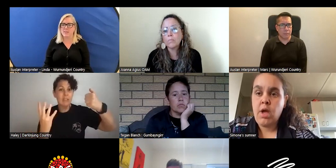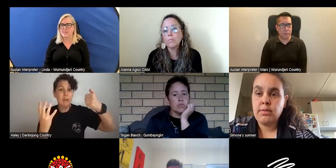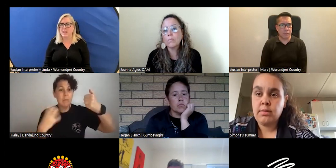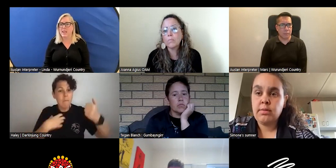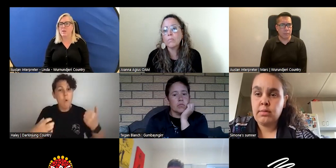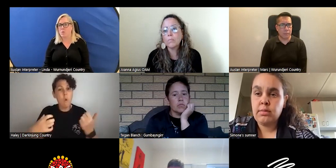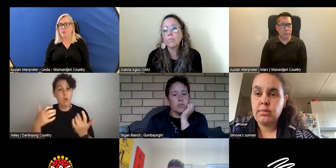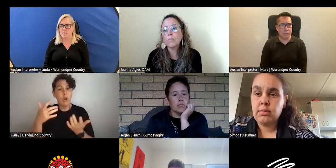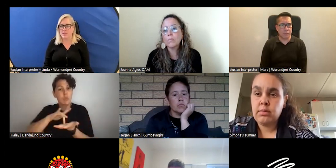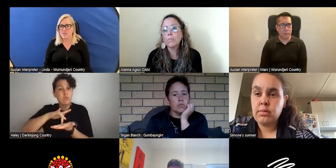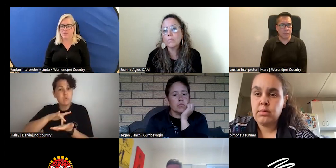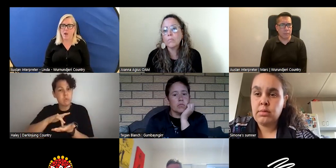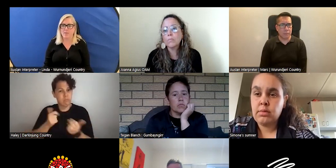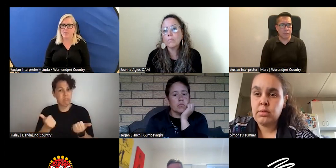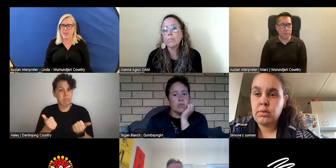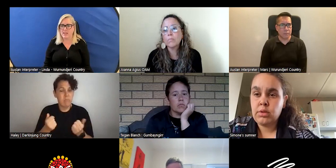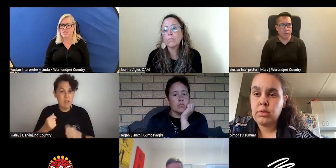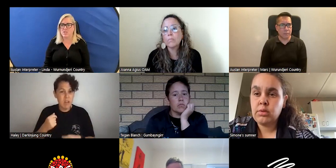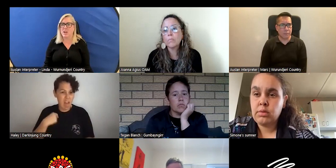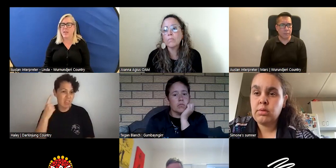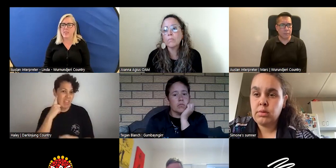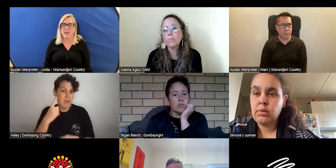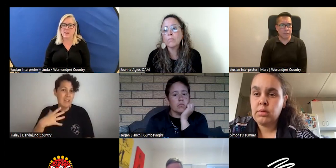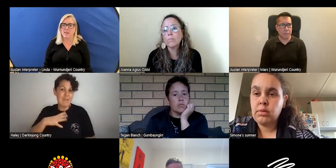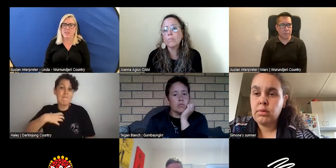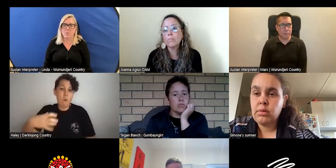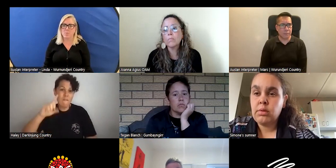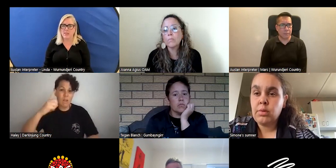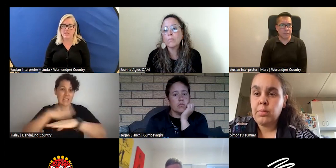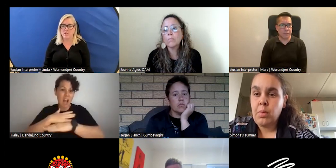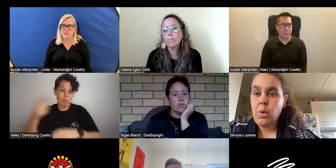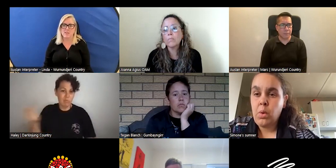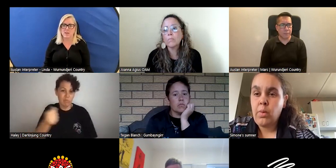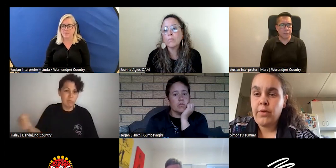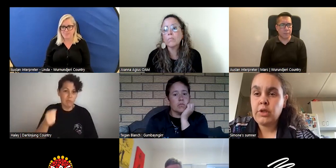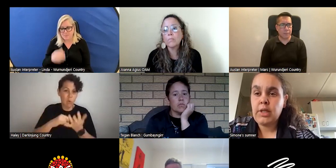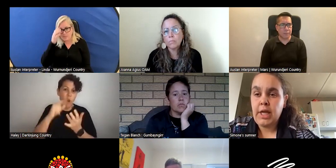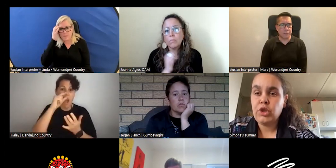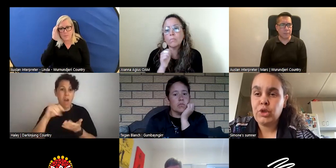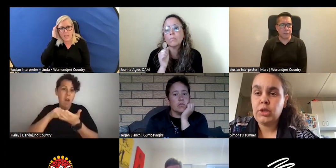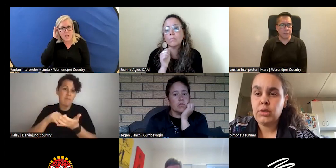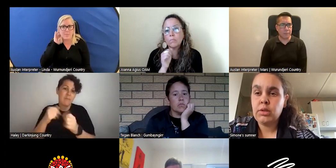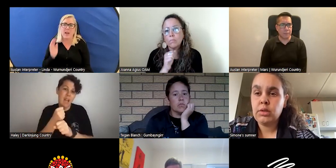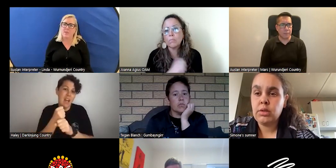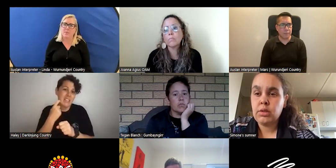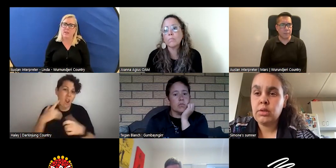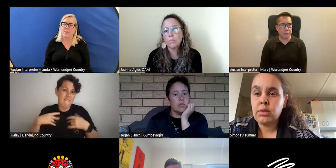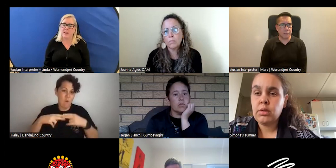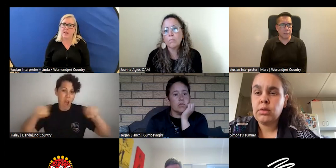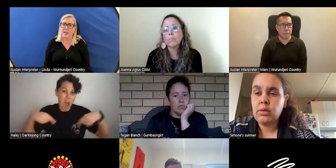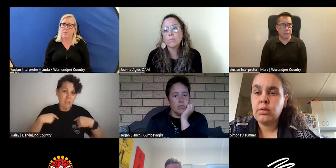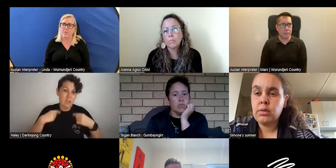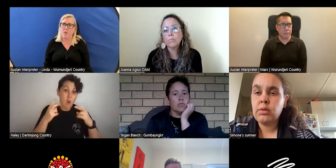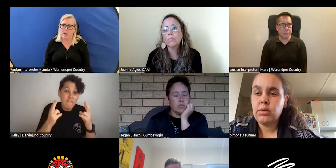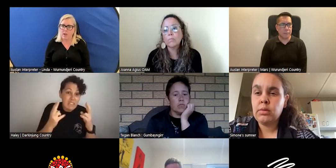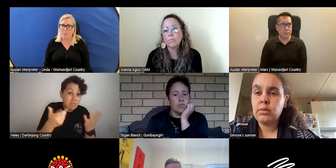it was equal numbers, 5 of each, then there would be this constant argument. But